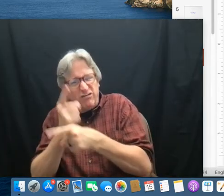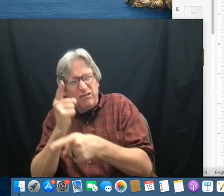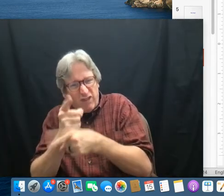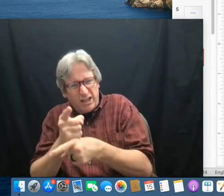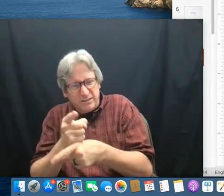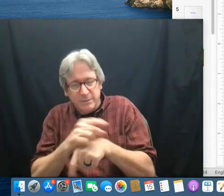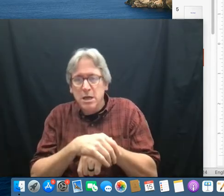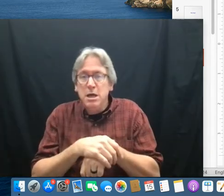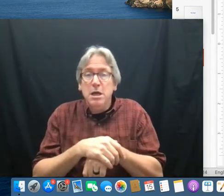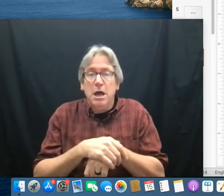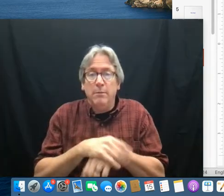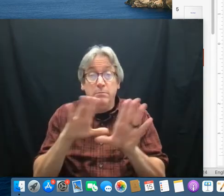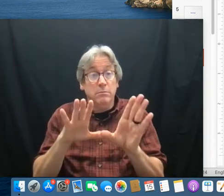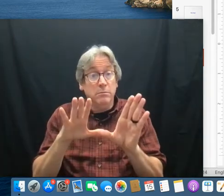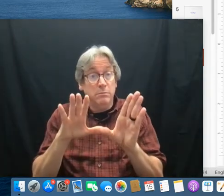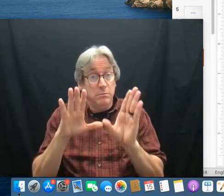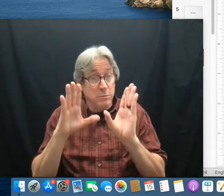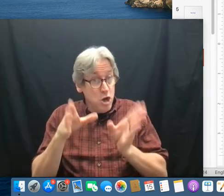Right.